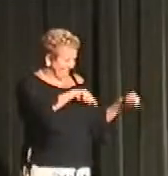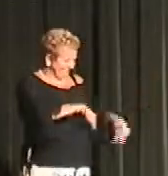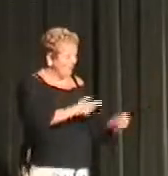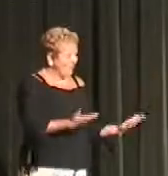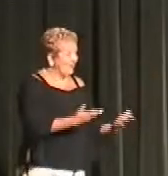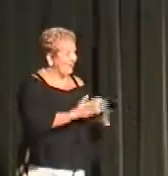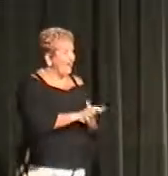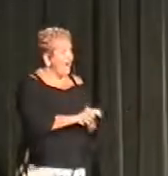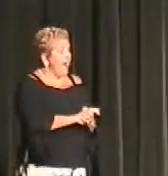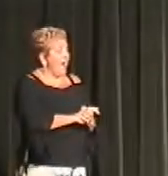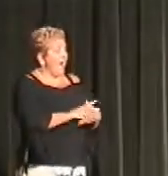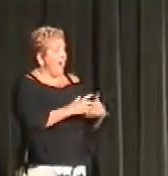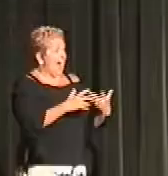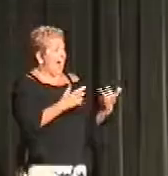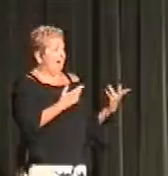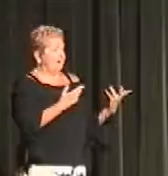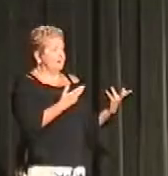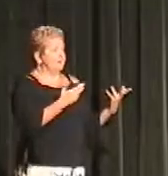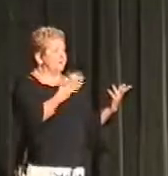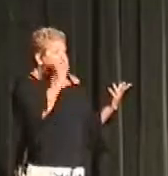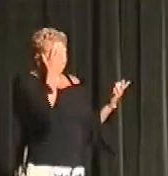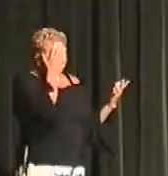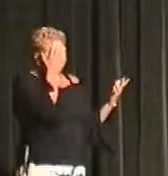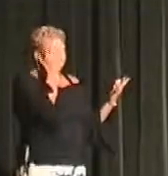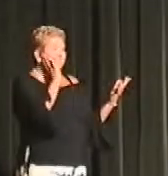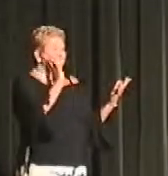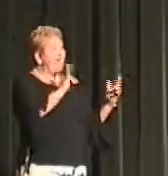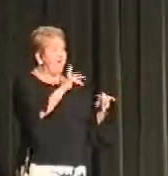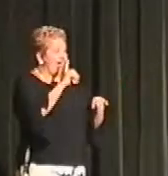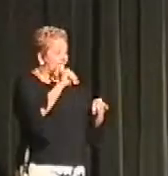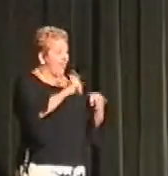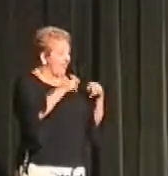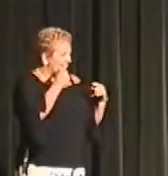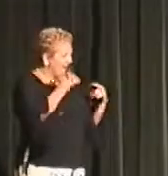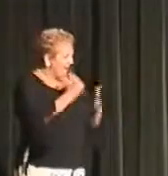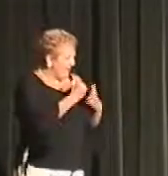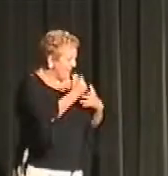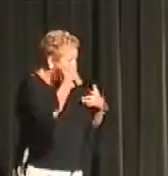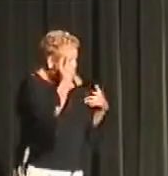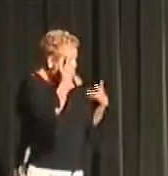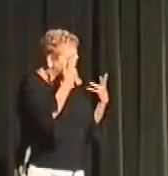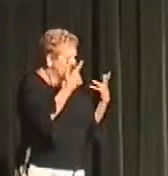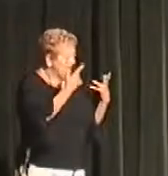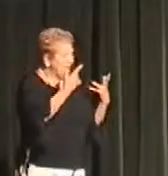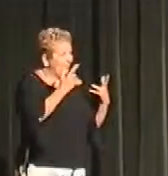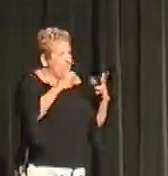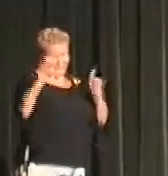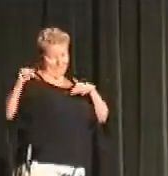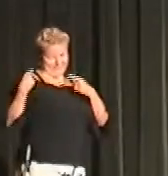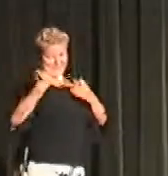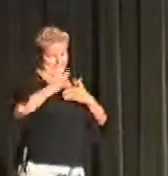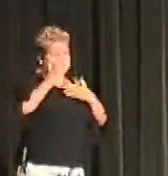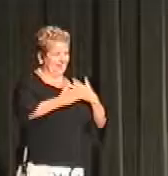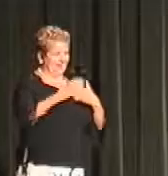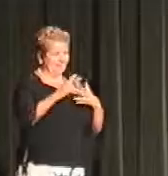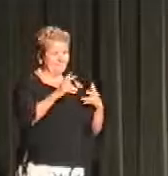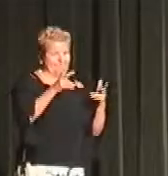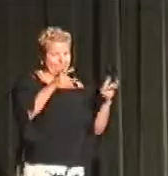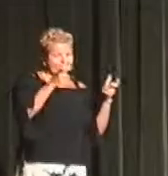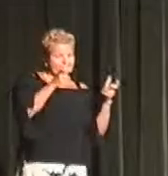I couldn't help but think as I've listened to the speakers this weekend, about one of my favorite things about